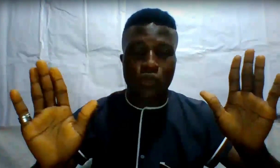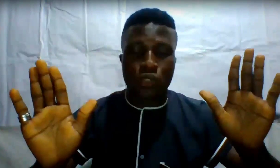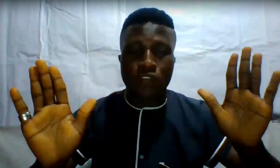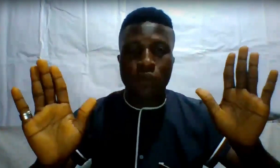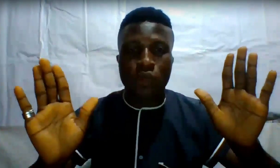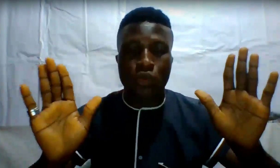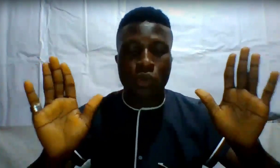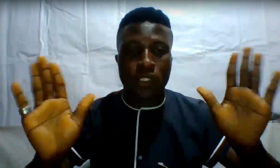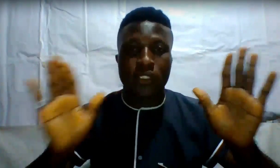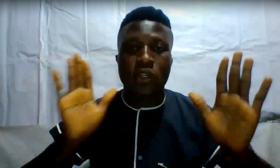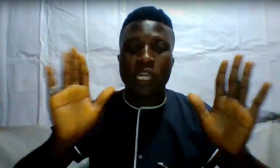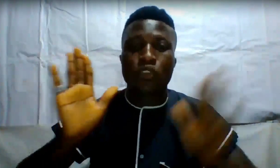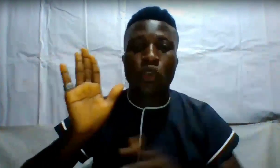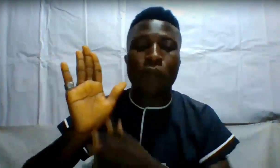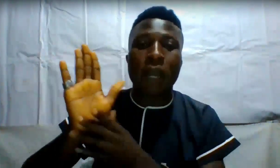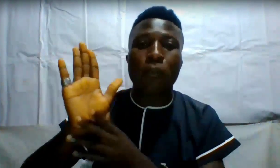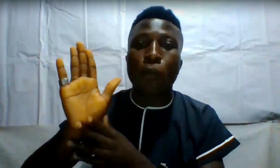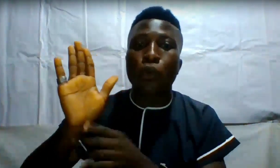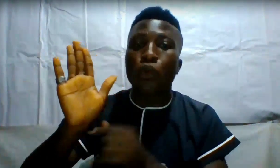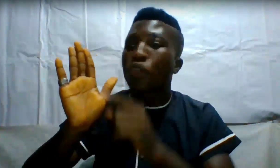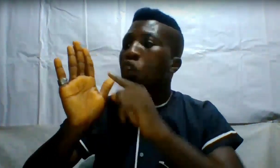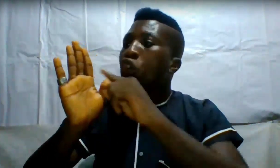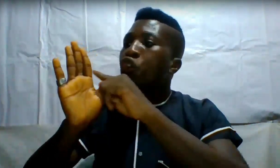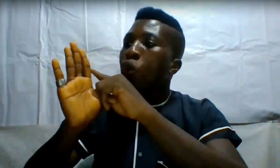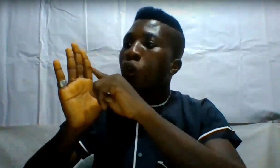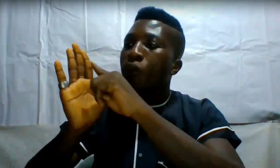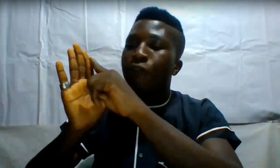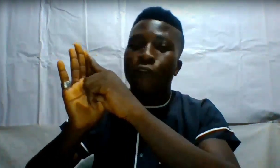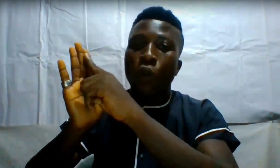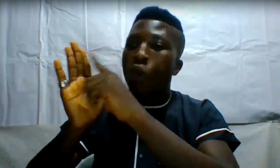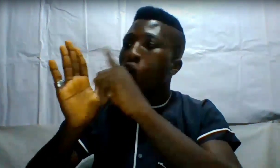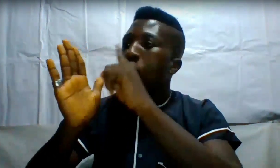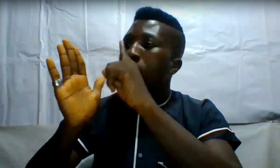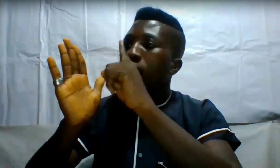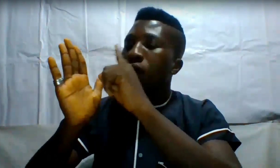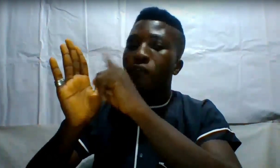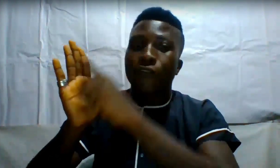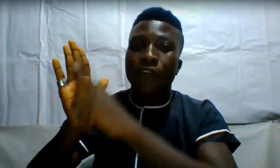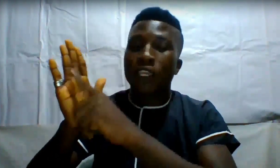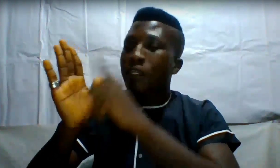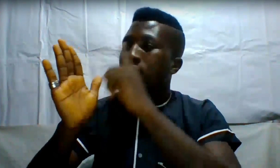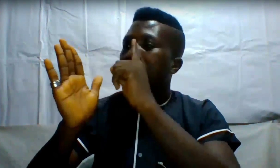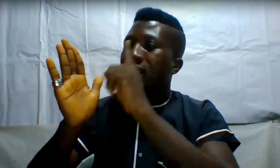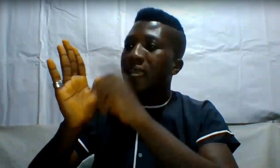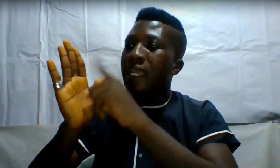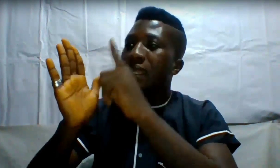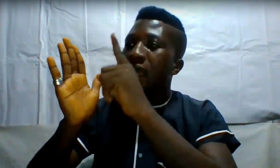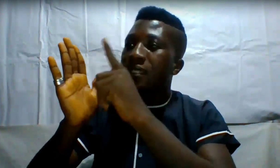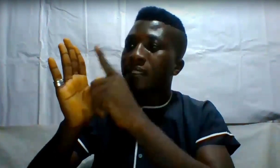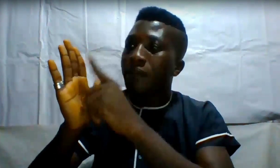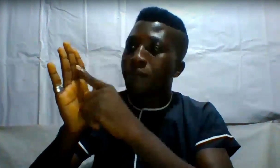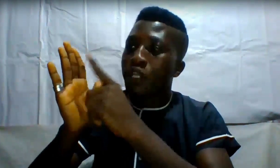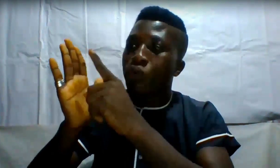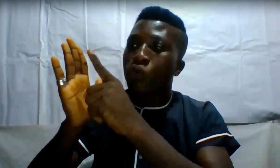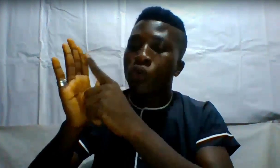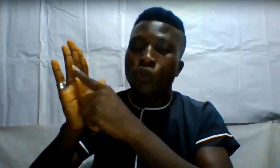want. Okay, so your palm open, your 4 fingers, that's the index, middle, ring, and little